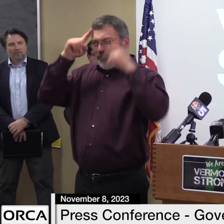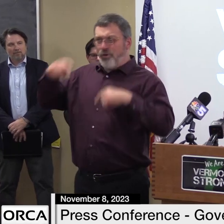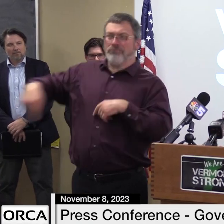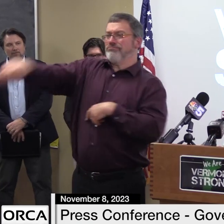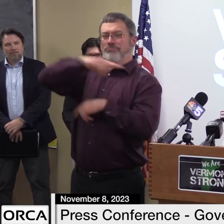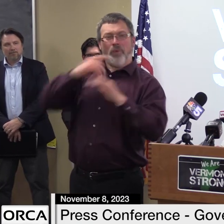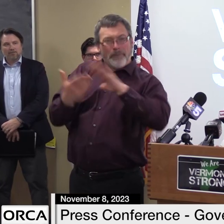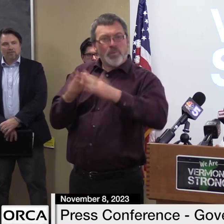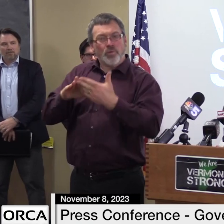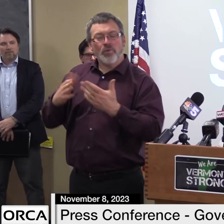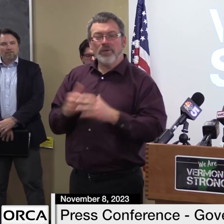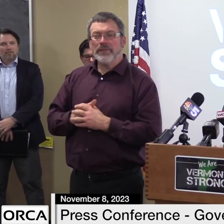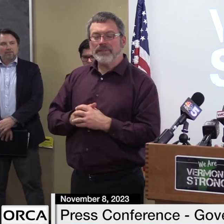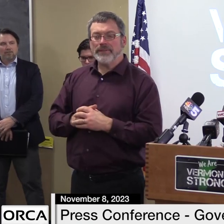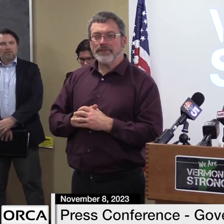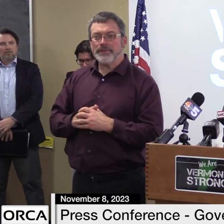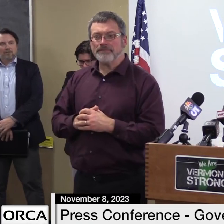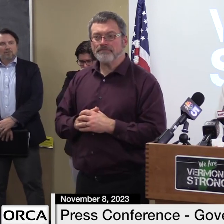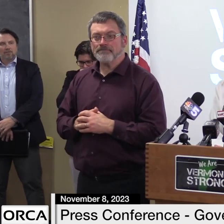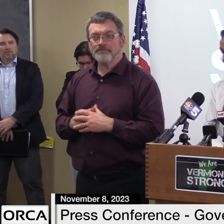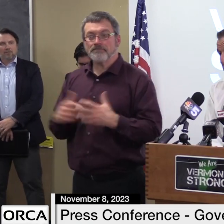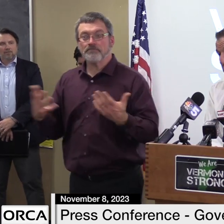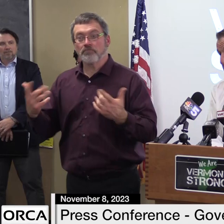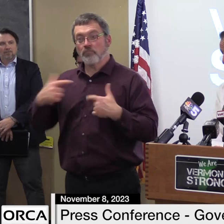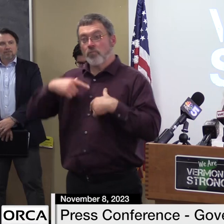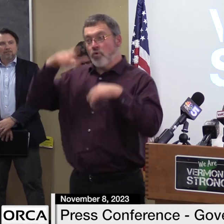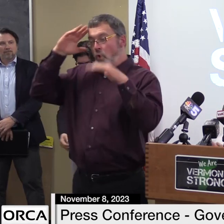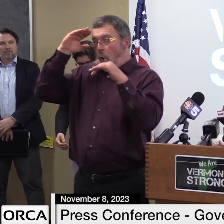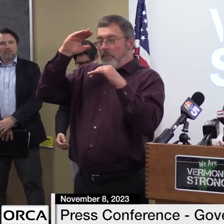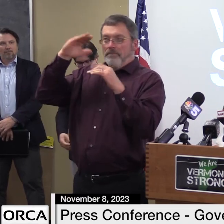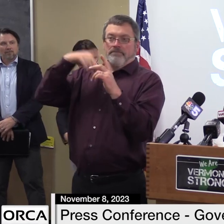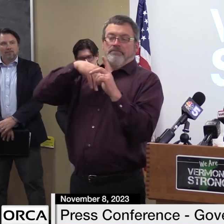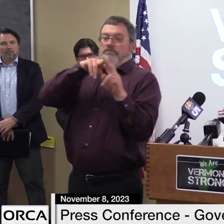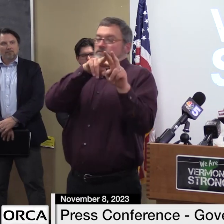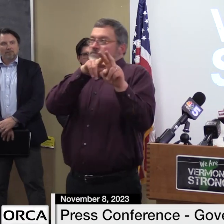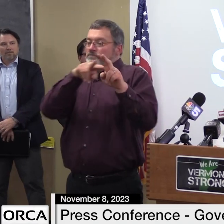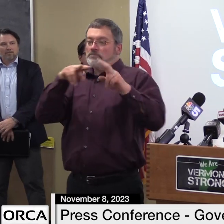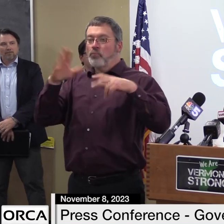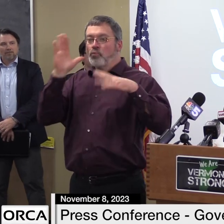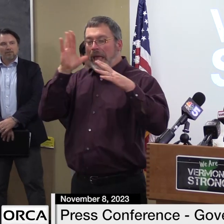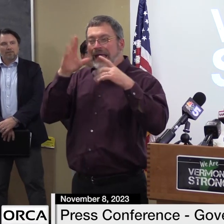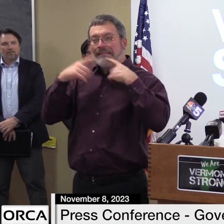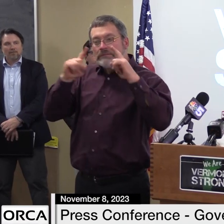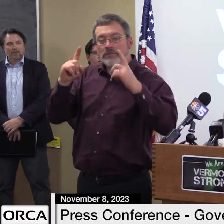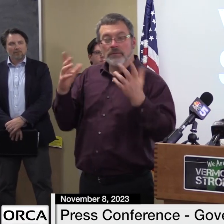large. So I'm hopeful, but again, we'll.